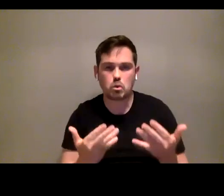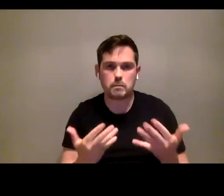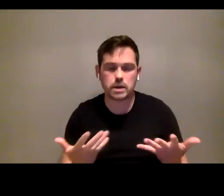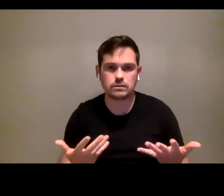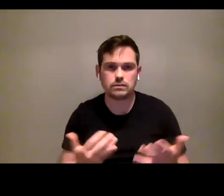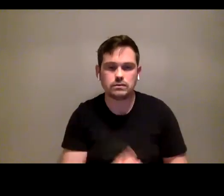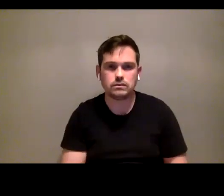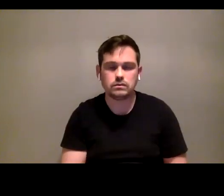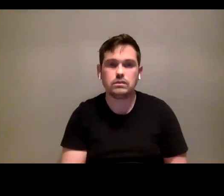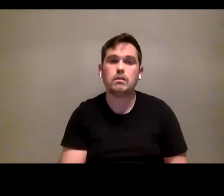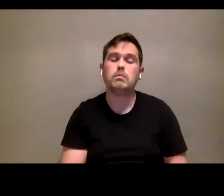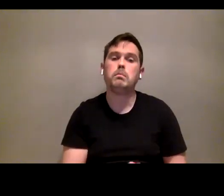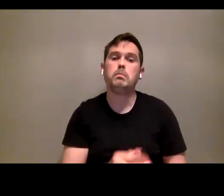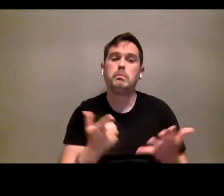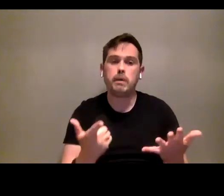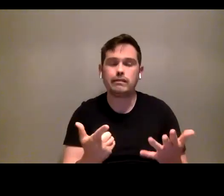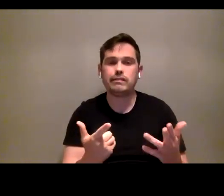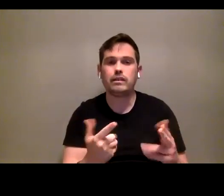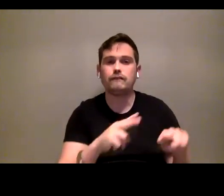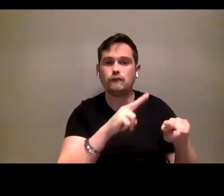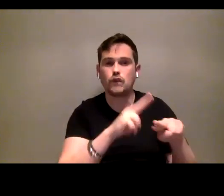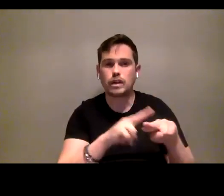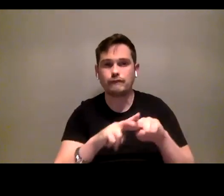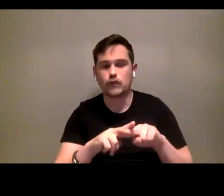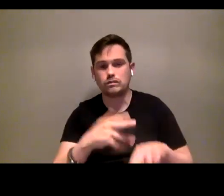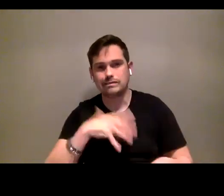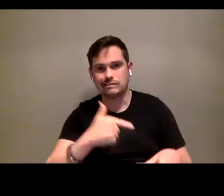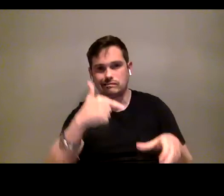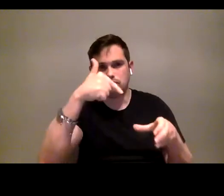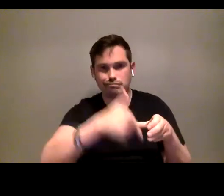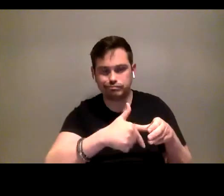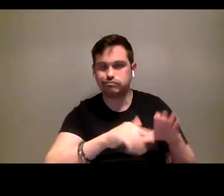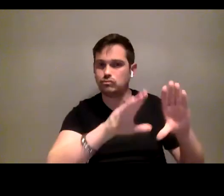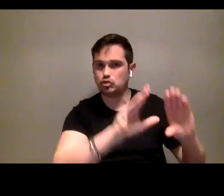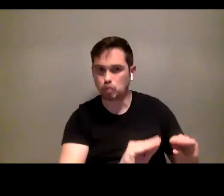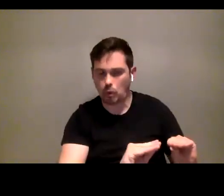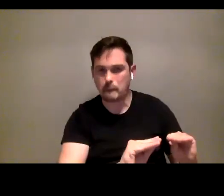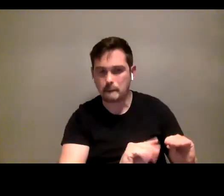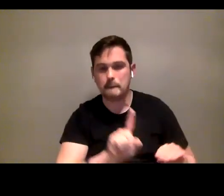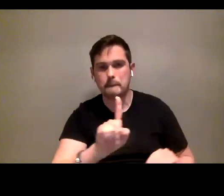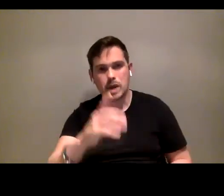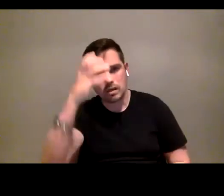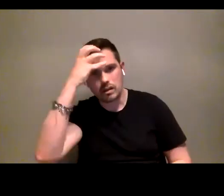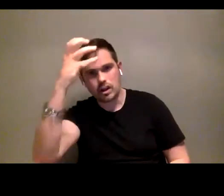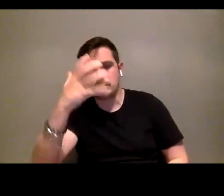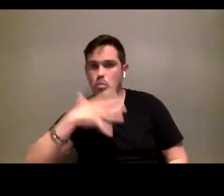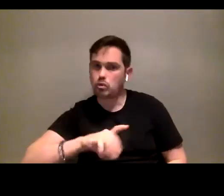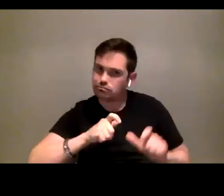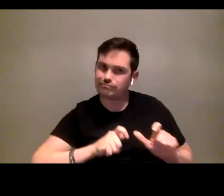breakdown, we need to leave fossil fuels in the ground, but the Scottish Government still supports drilling for every last drop of oil and gas in the North